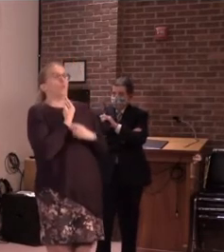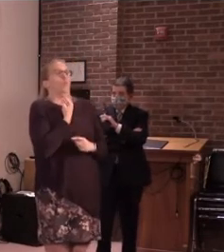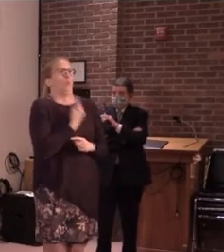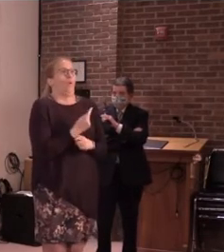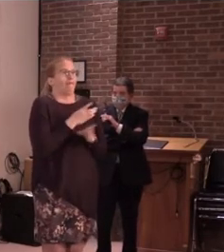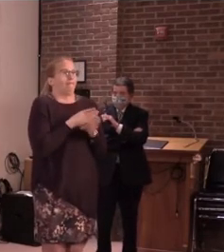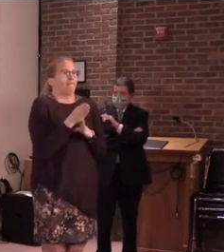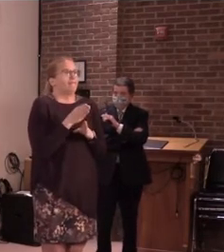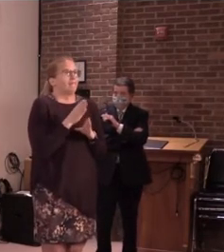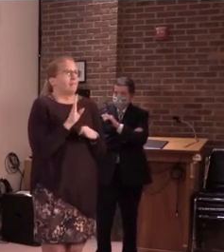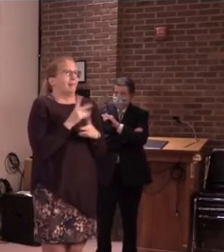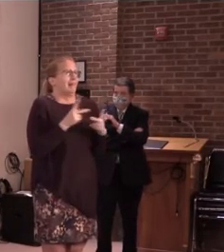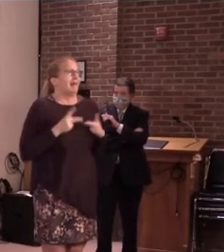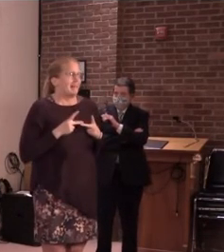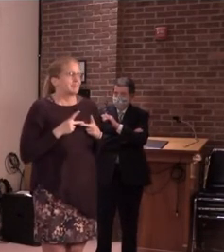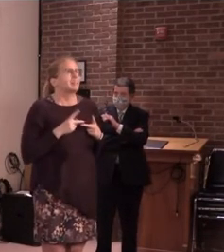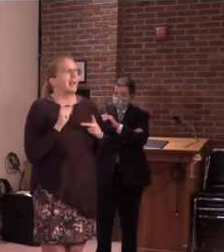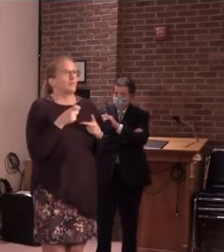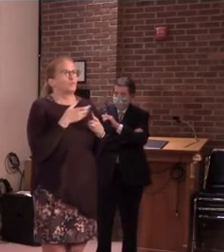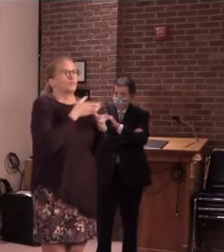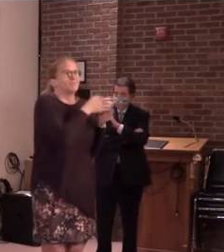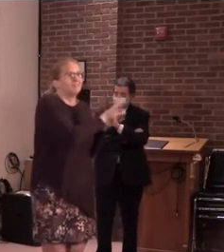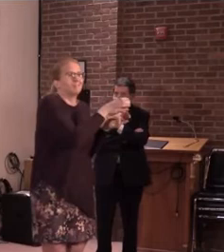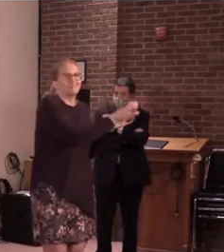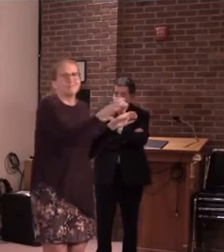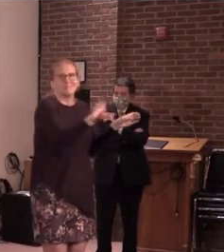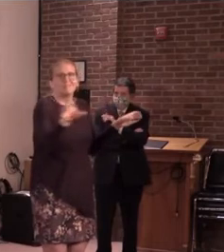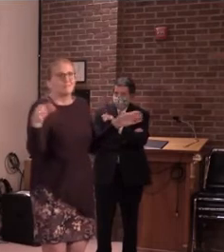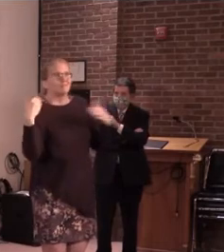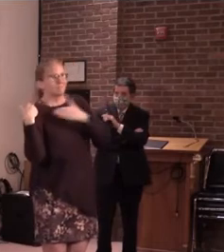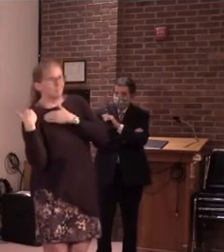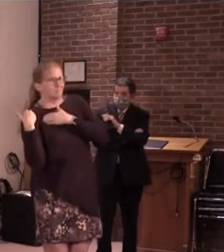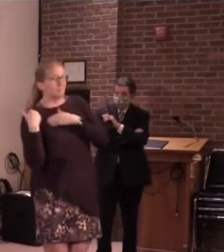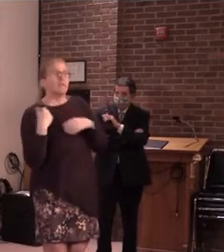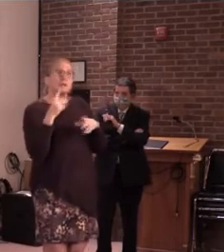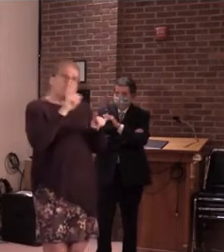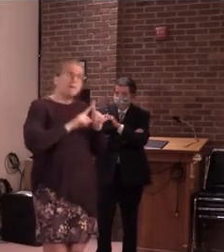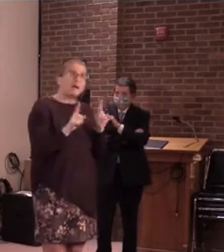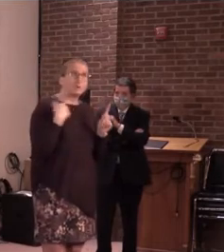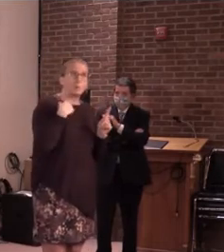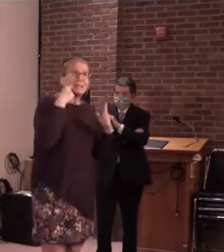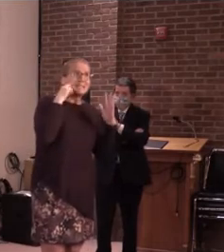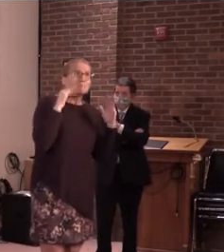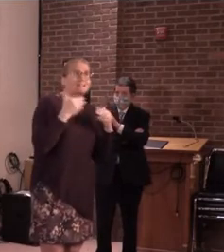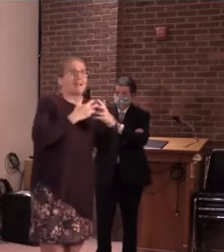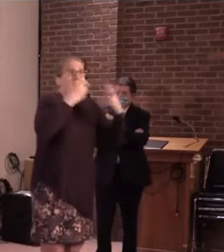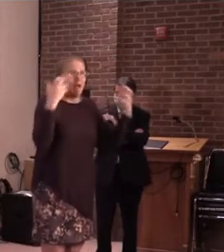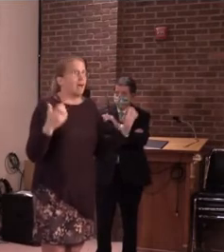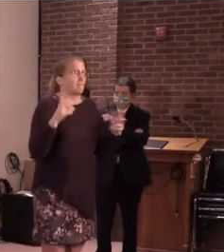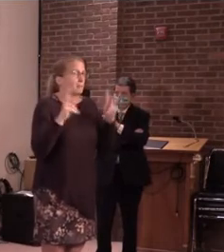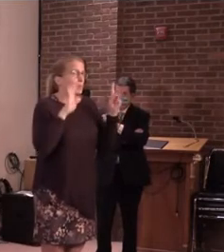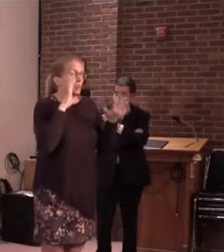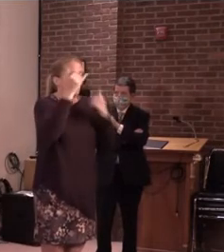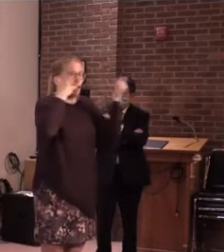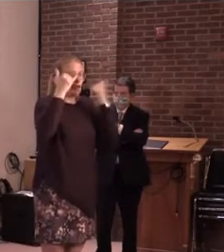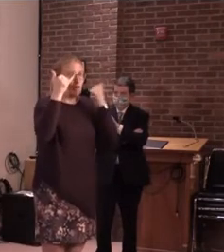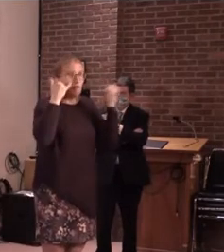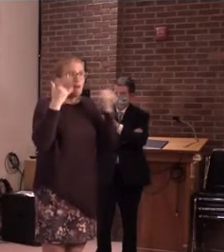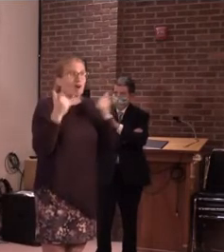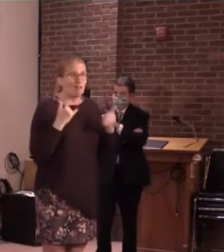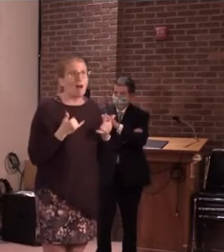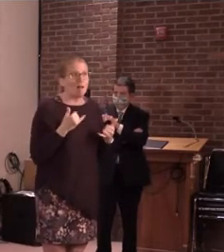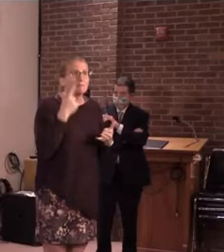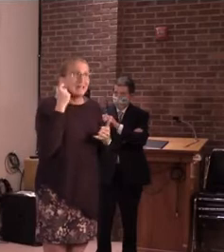a backlog. Having said that, we do expect a significant phone activity. I mean, I think it's inevitable because of the nature of the